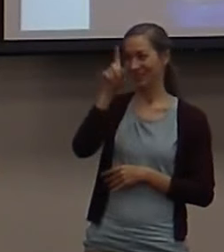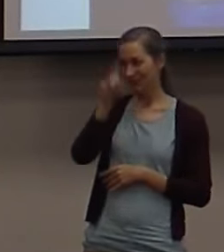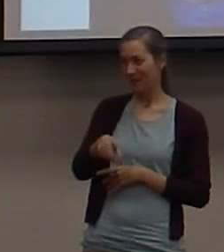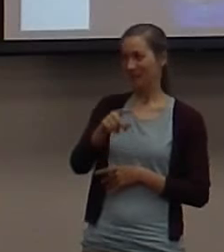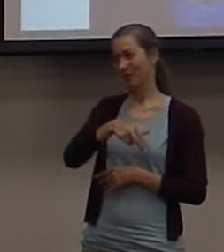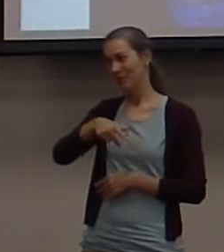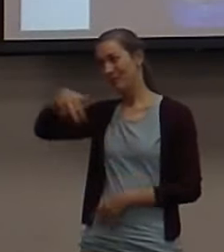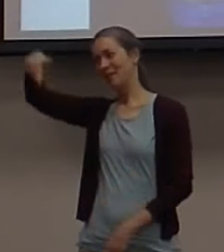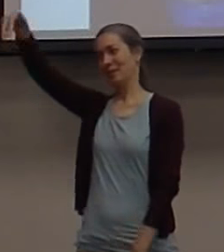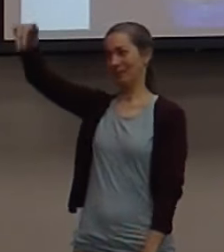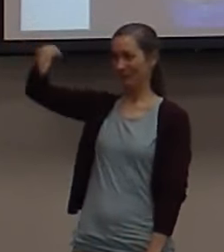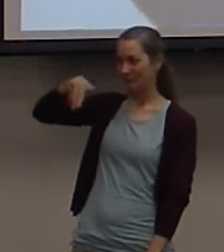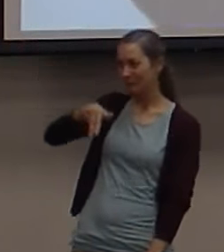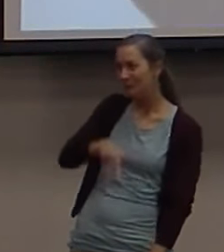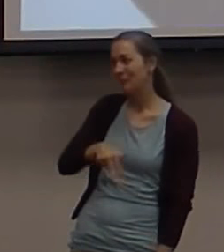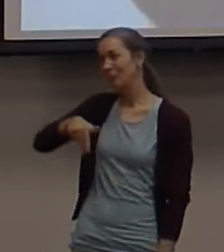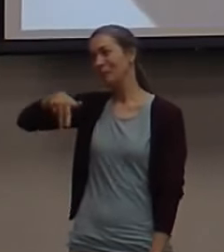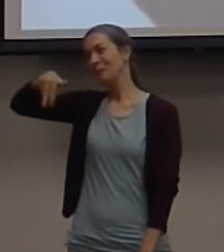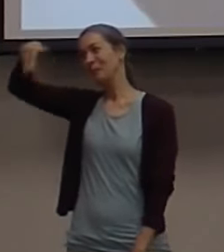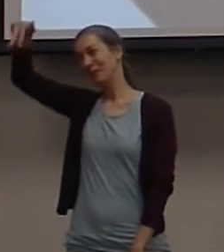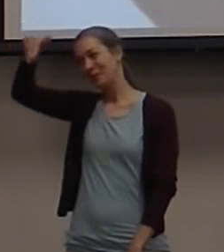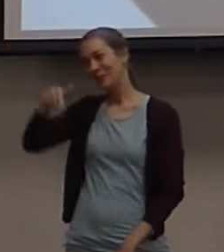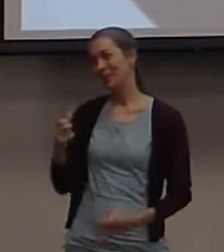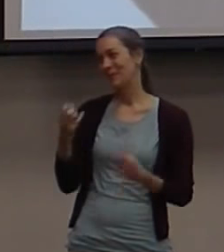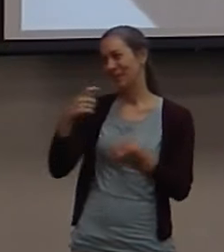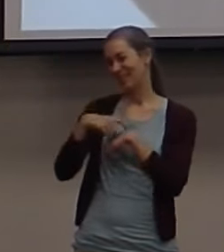day. Well, after the